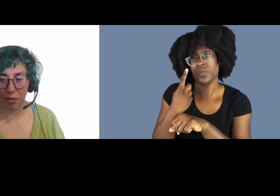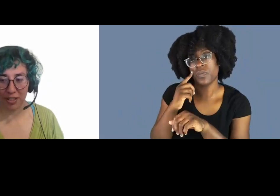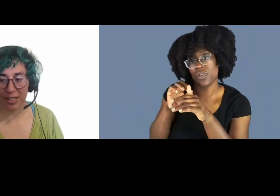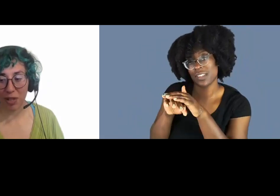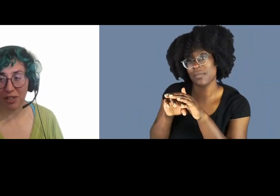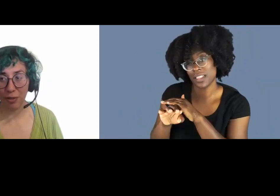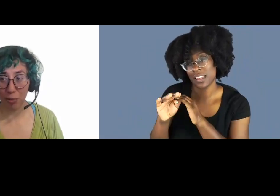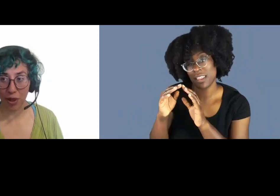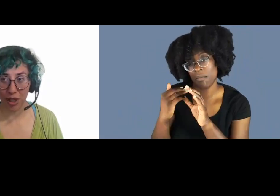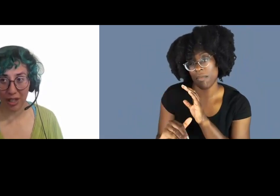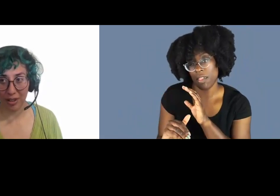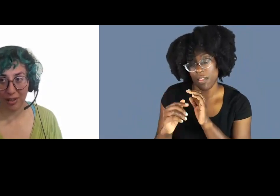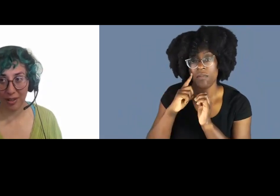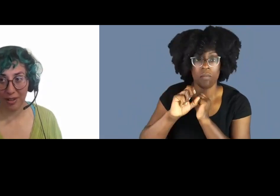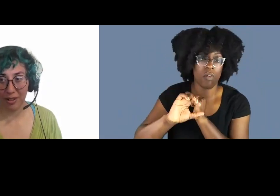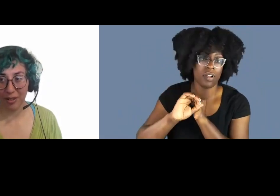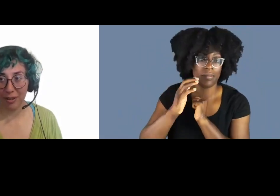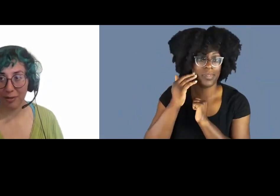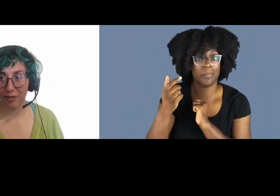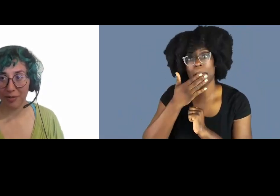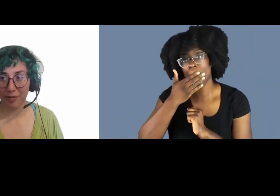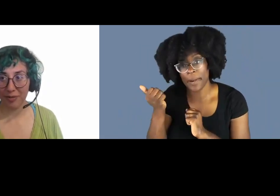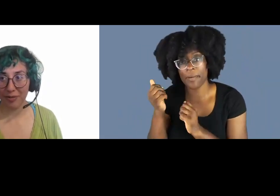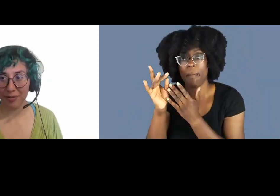accessibility emails, especially for marketing.